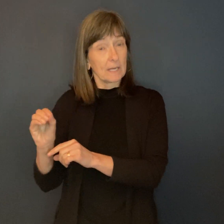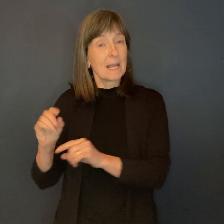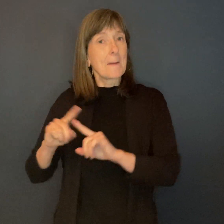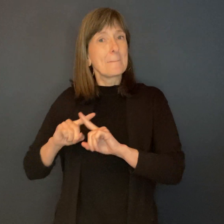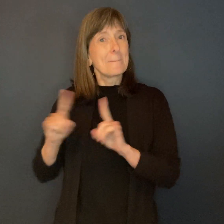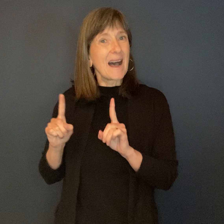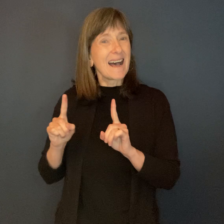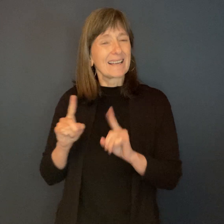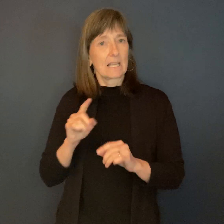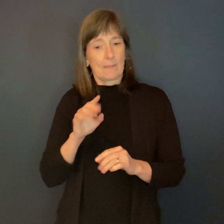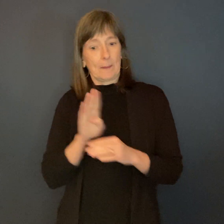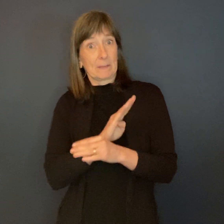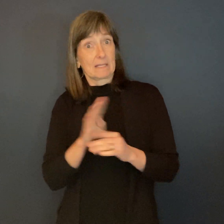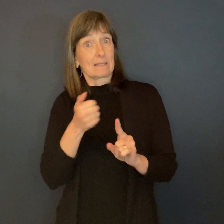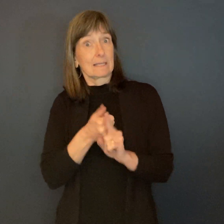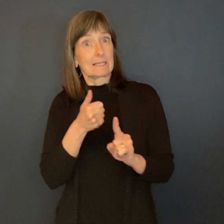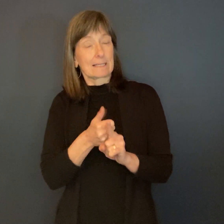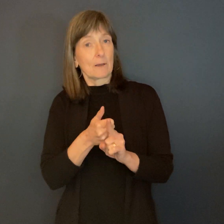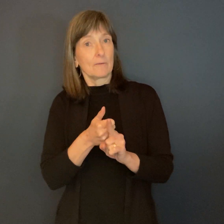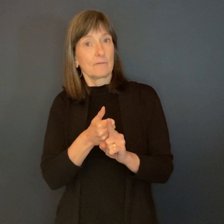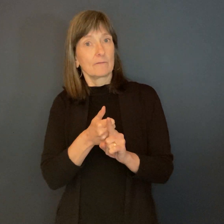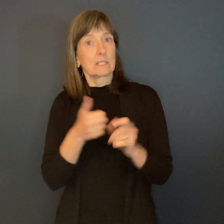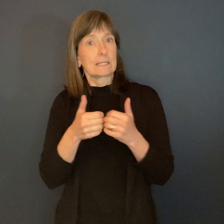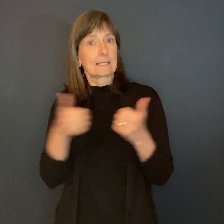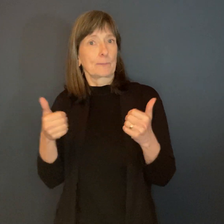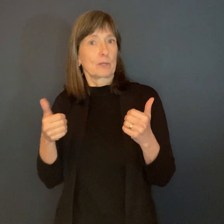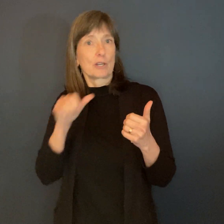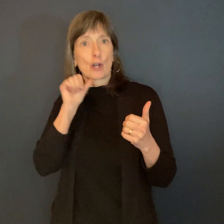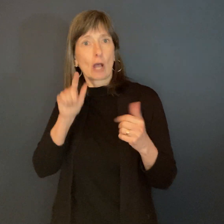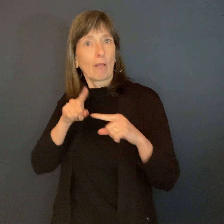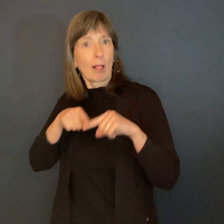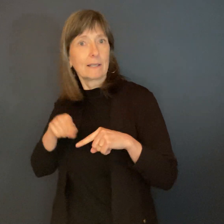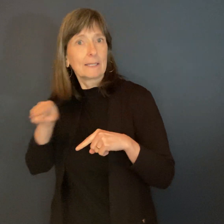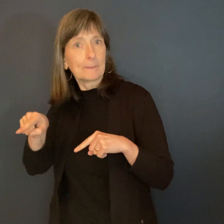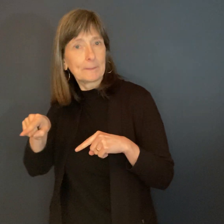some ideas around supported decision-making as early as